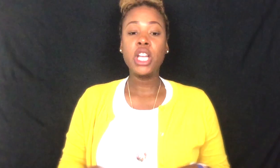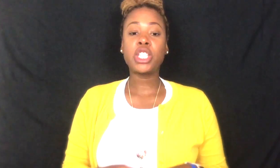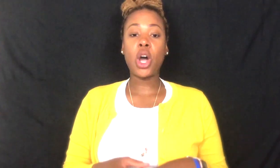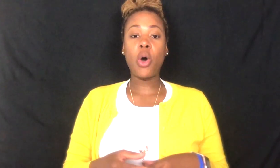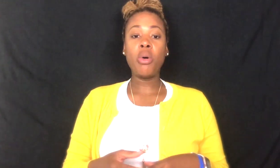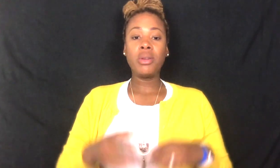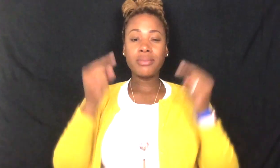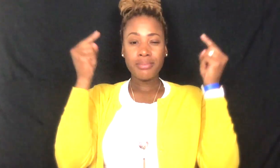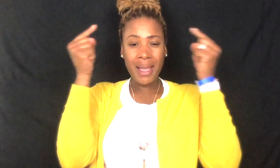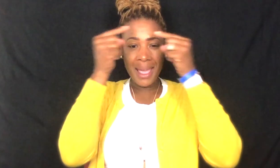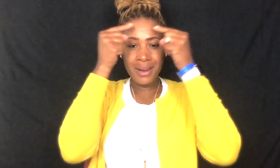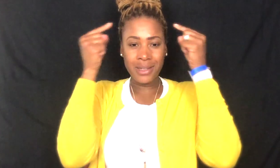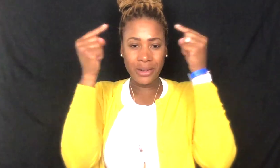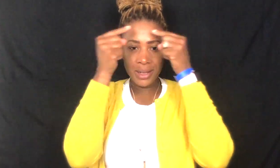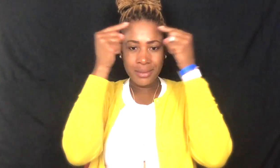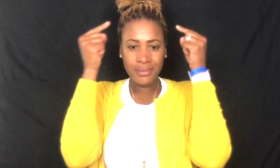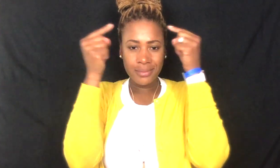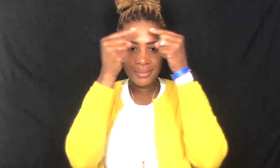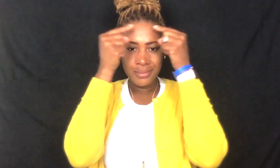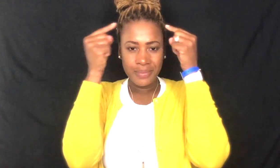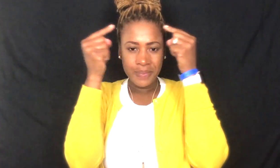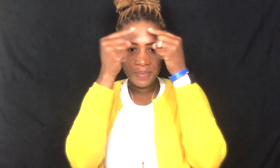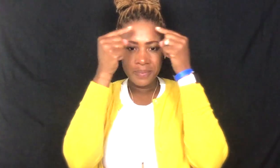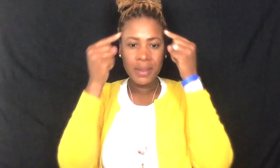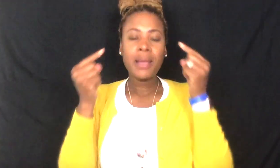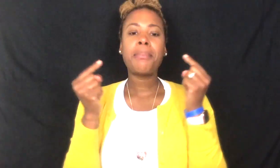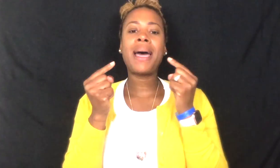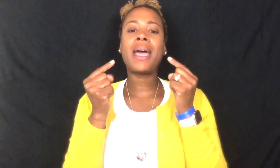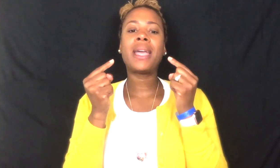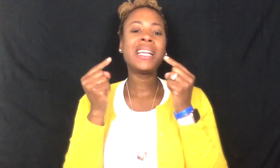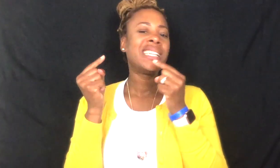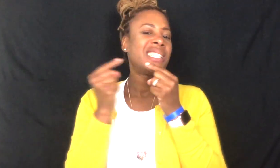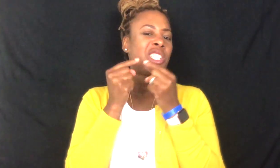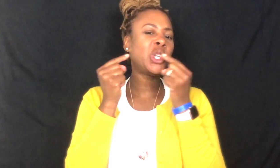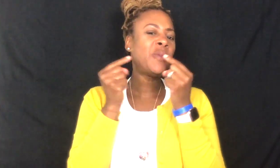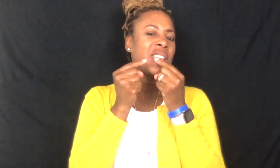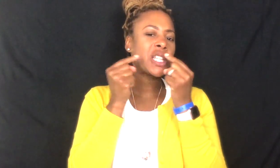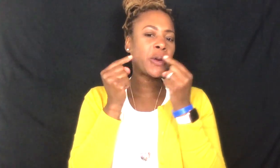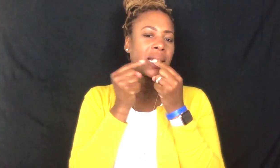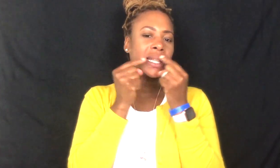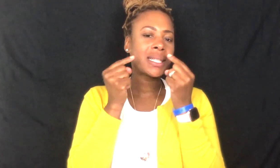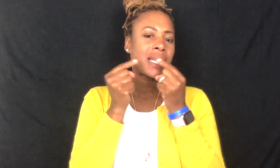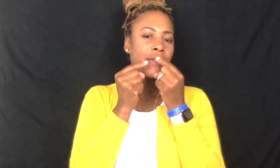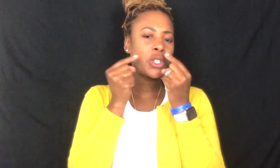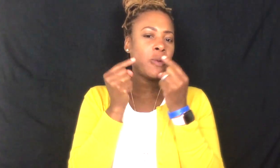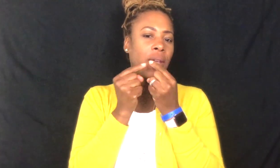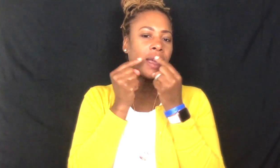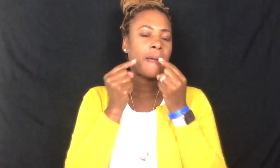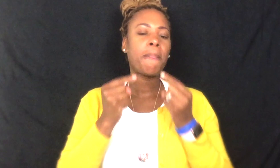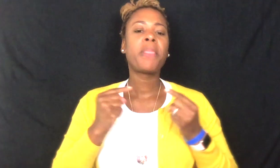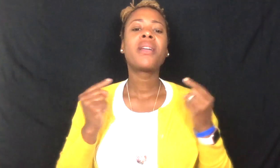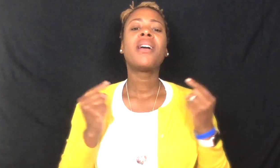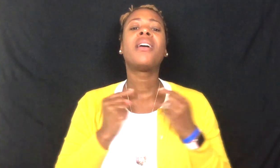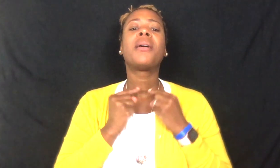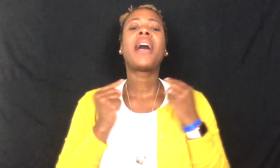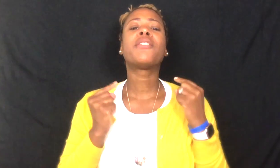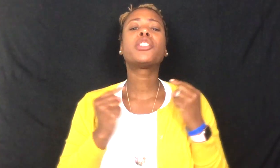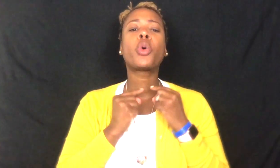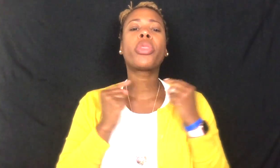So my head is hurting. My tooth is hurting. I have a toothache. I have a sore